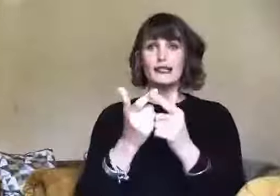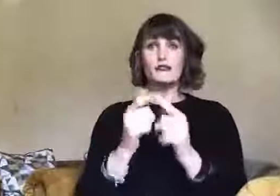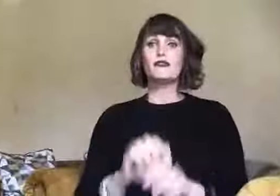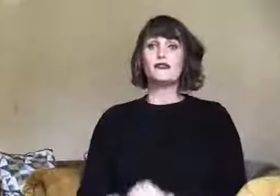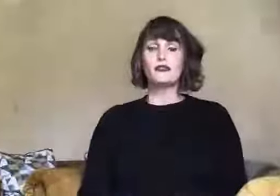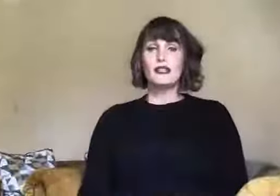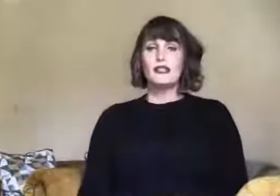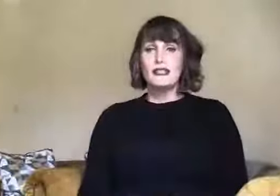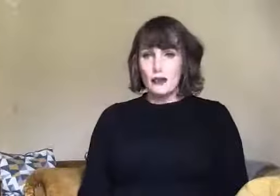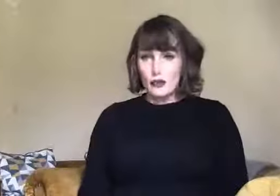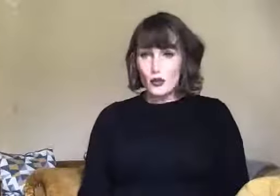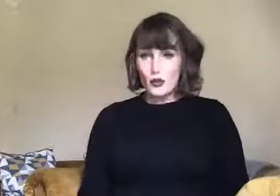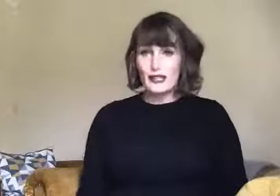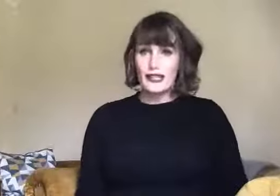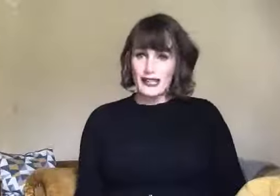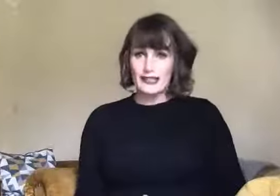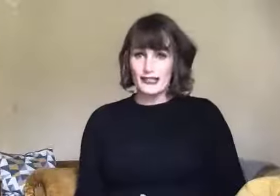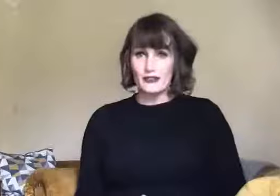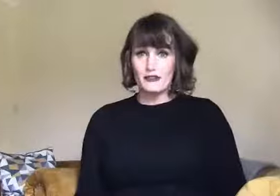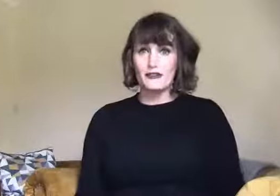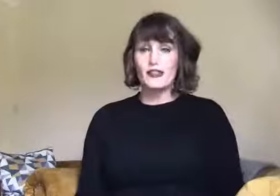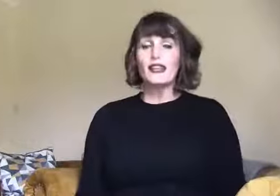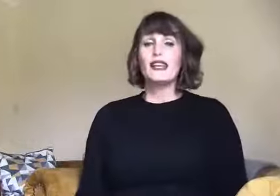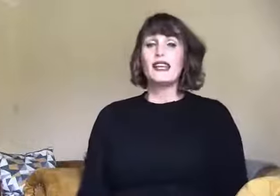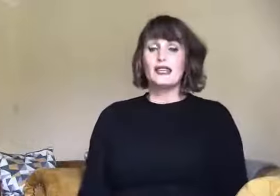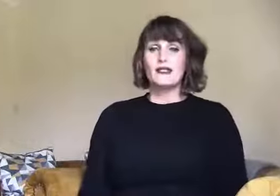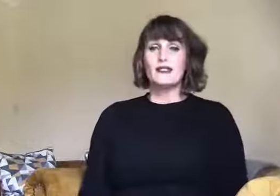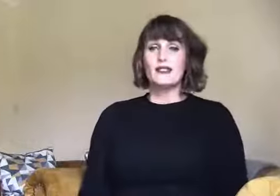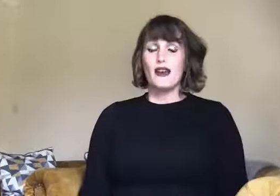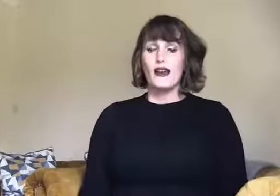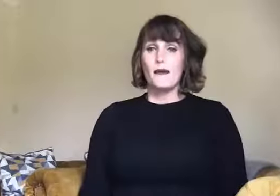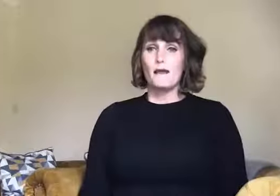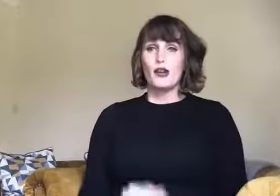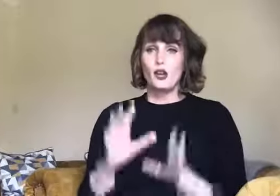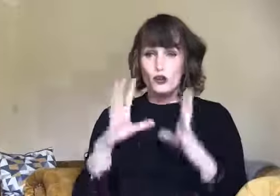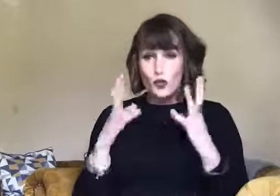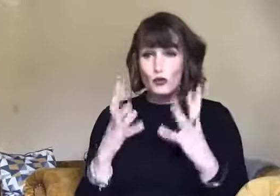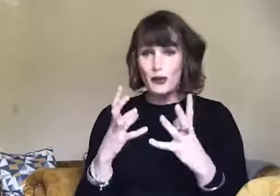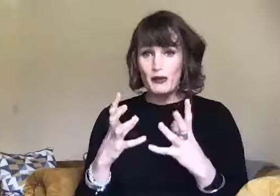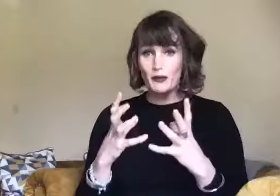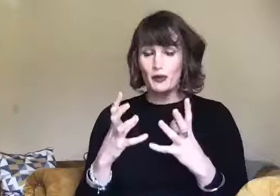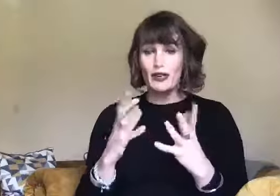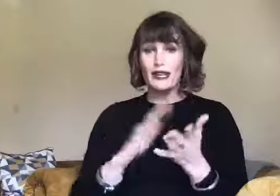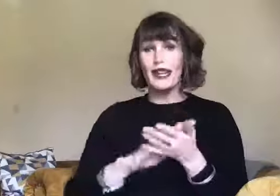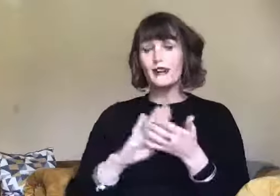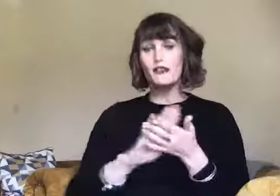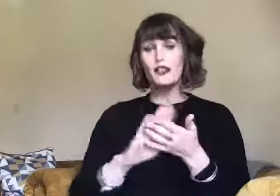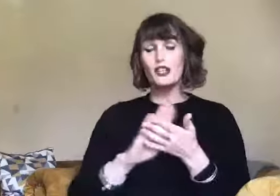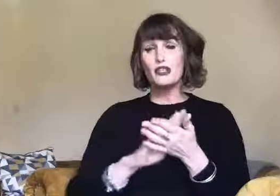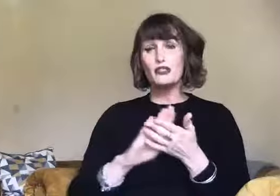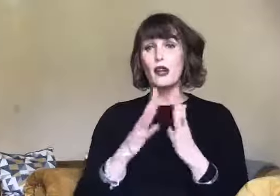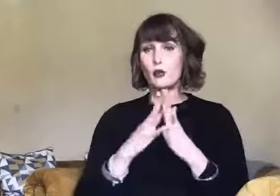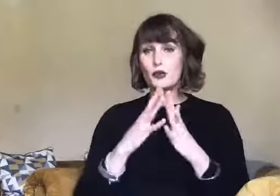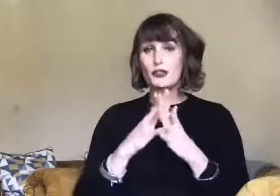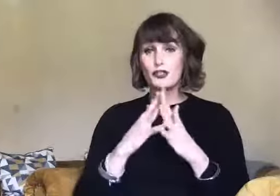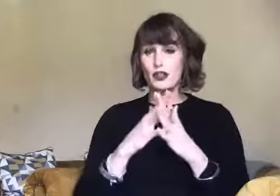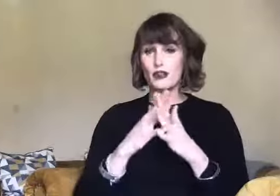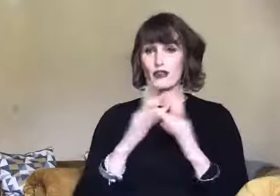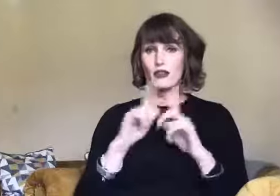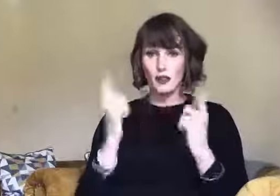Collective. Now, Kokoro Collective is a group of people in Herefordshire and Worcestershire that have